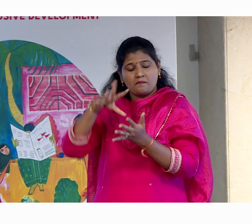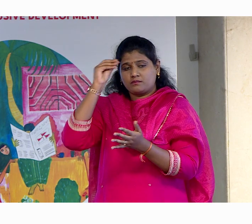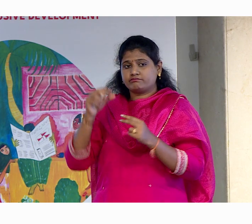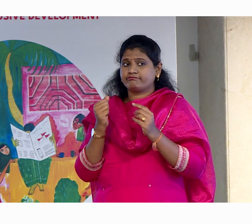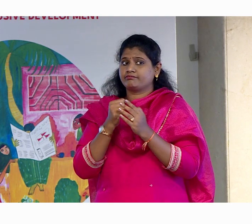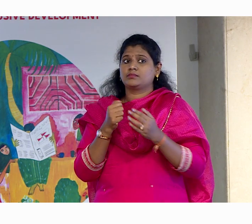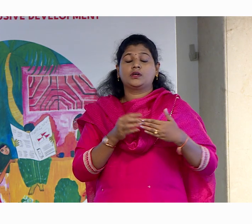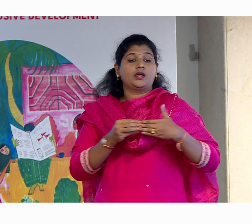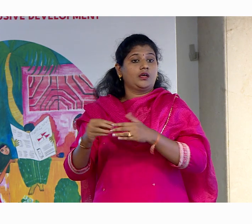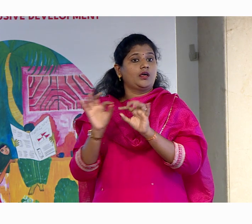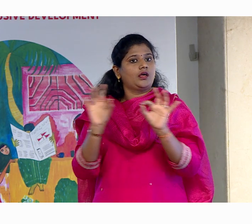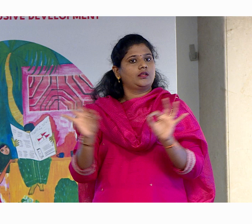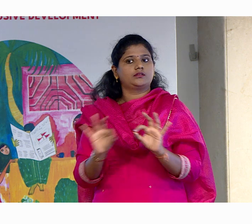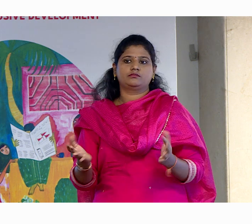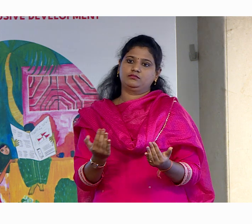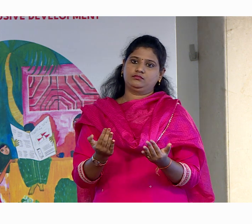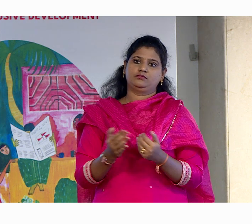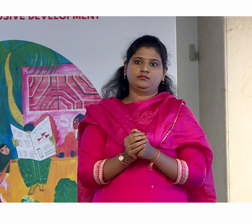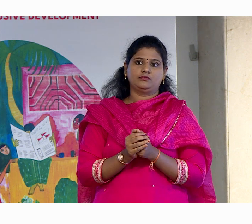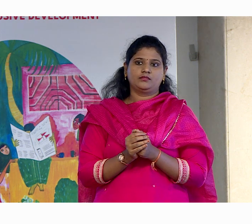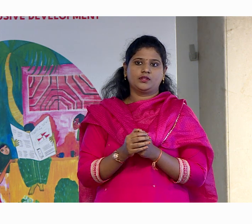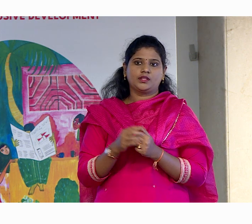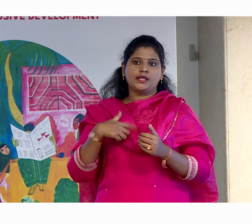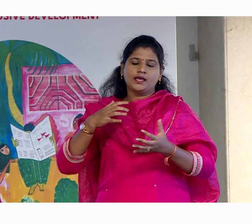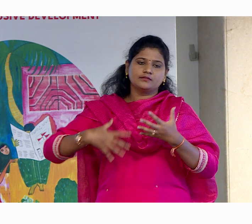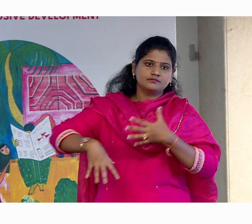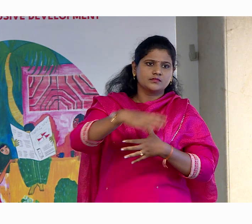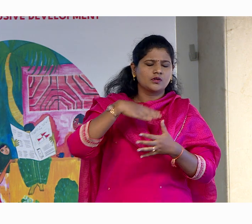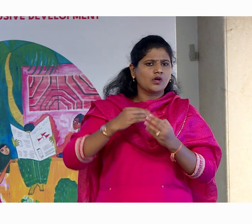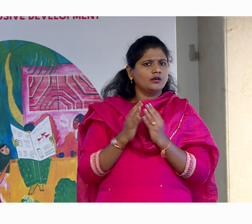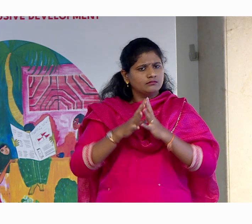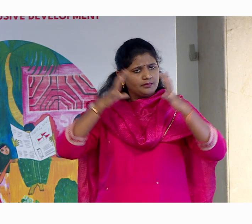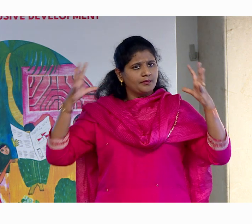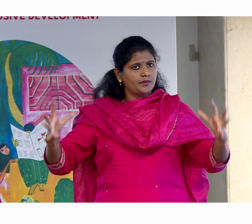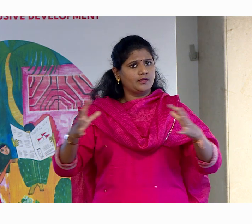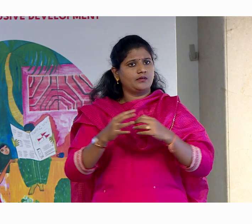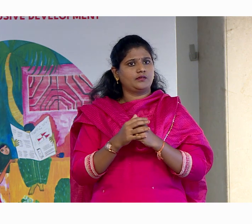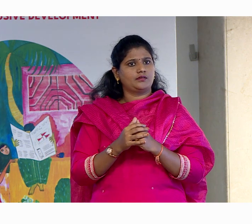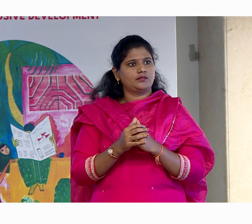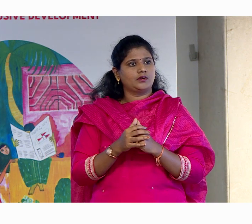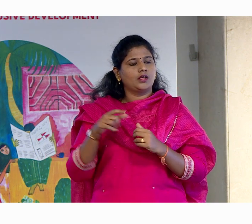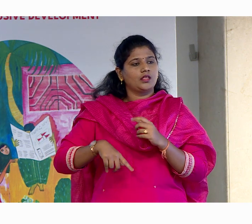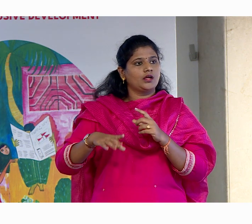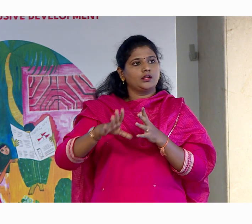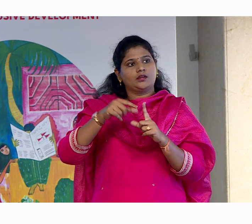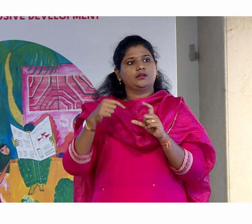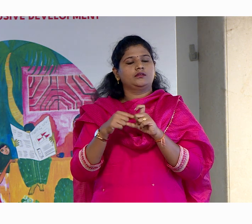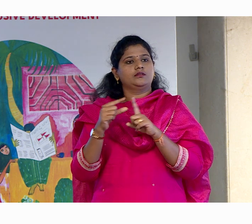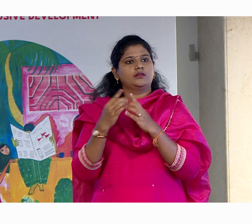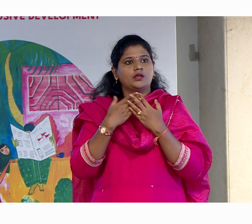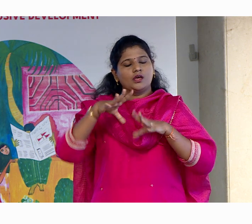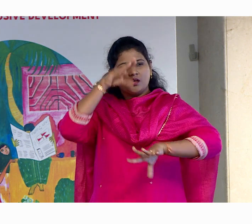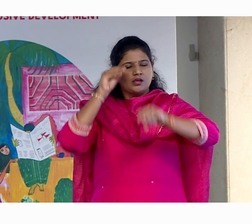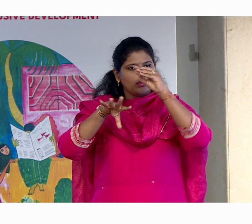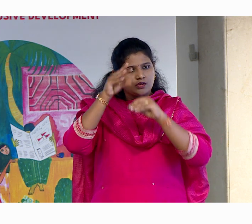guideline can be. It's also much broader than something that the educationists among you may